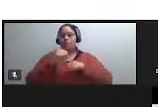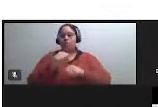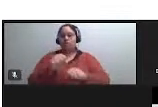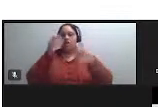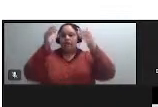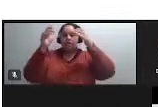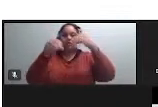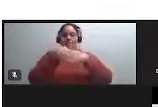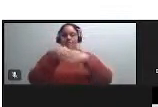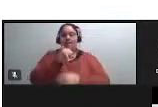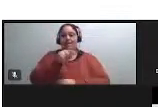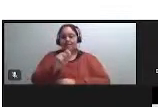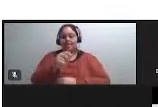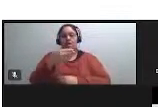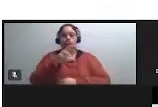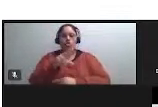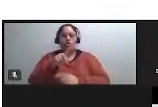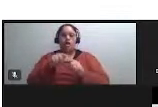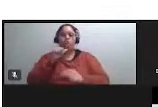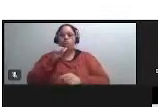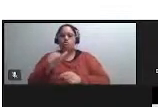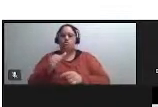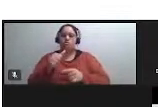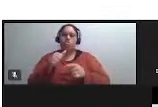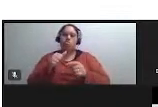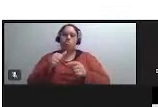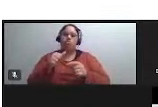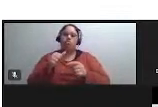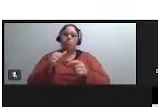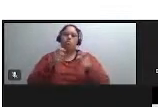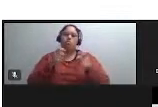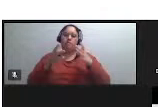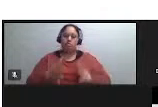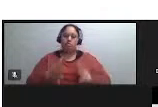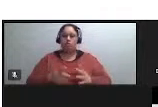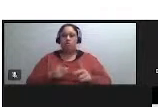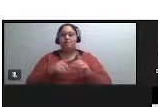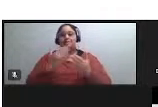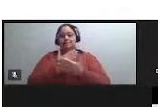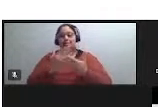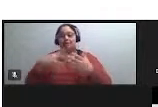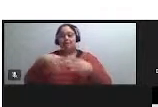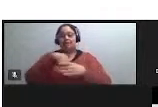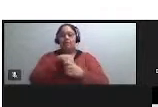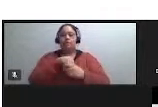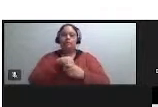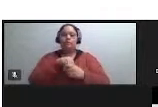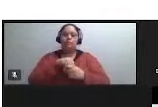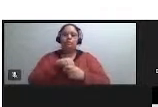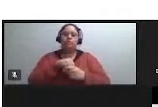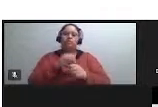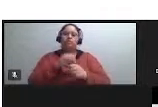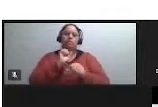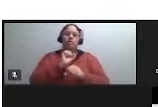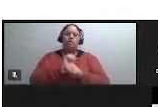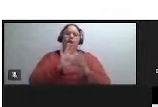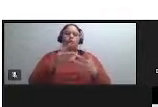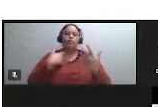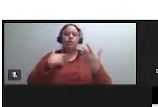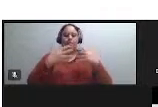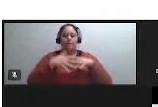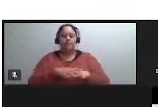initiatives in IT, HR, and knowledge management. And so in IT, some of this would include work around the implementation